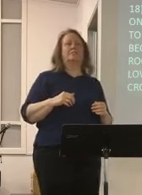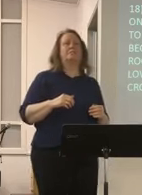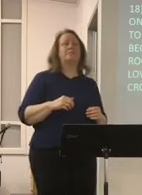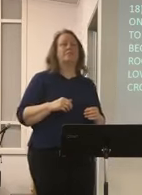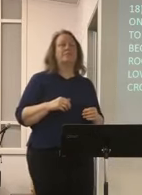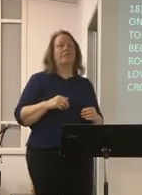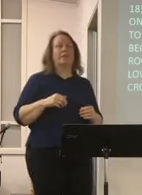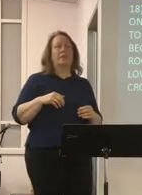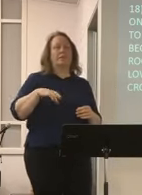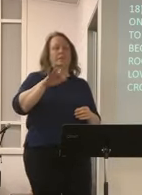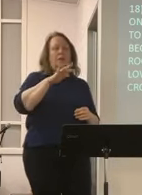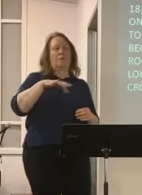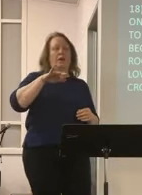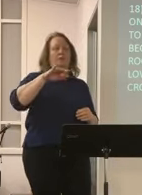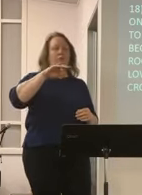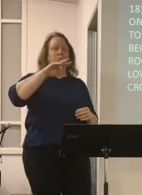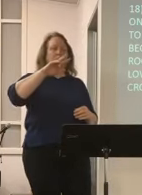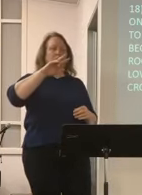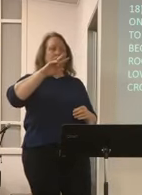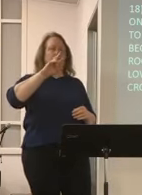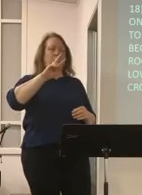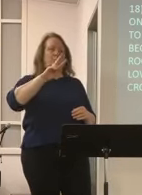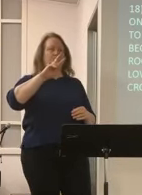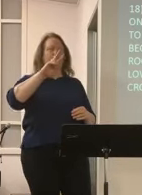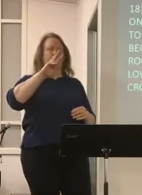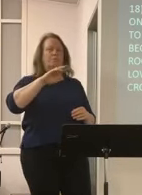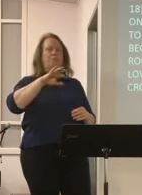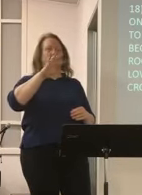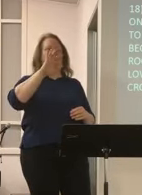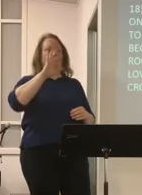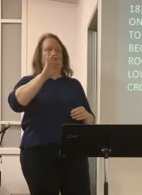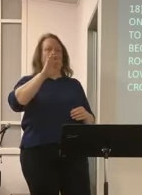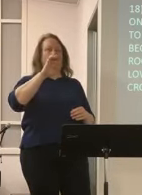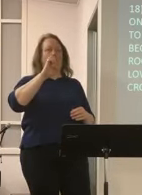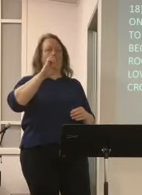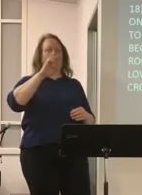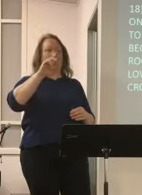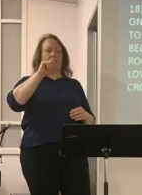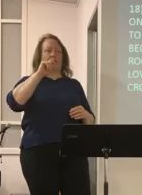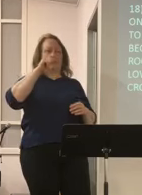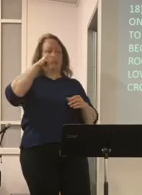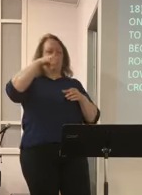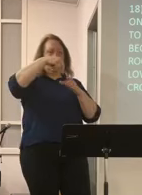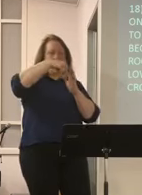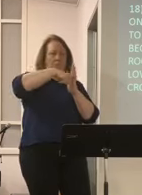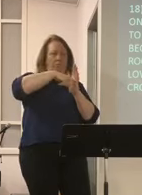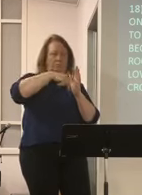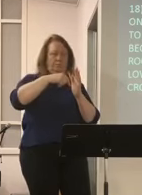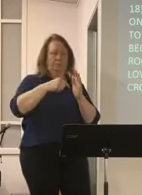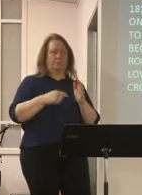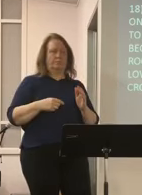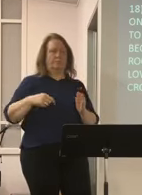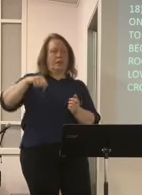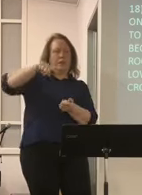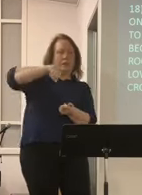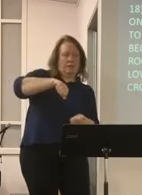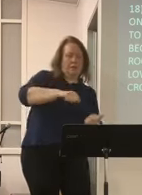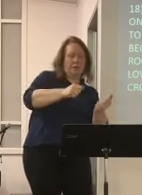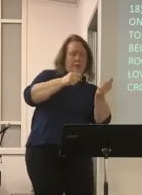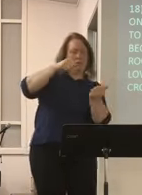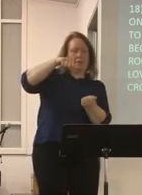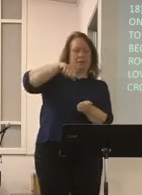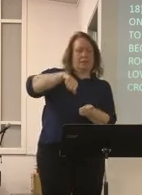like 2 feet thick. So they're going to have to dig 2 feet deep to get through this